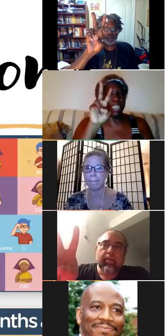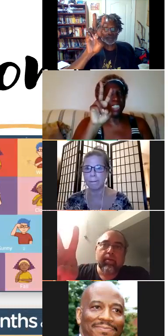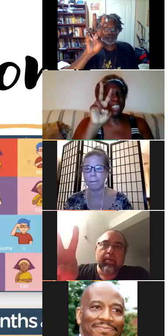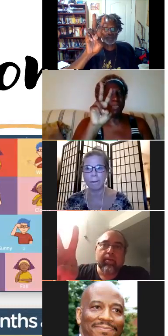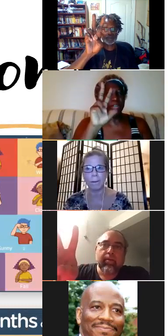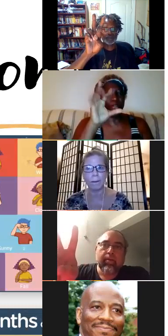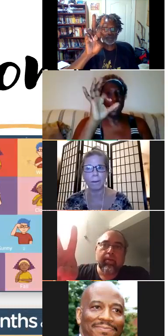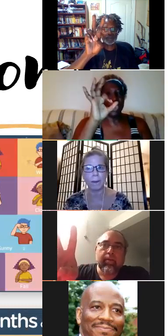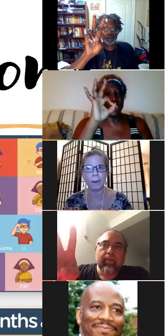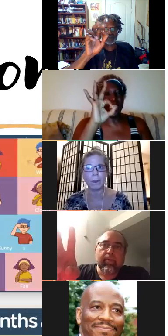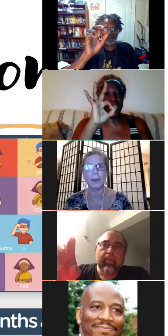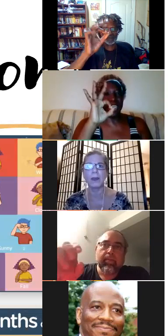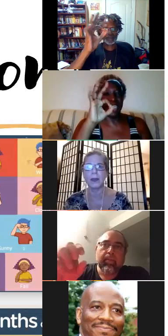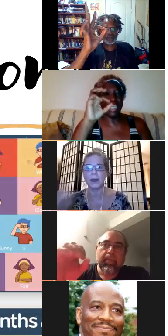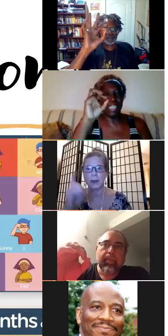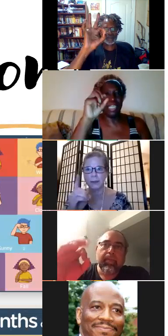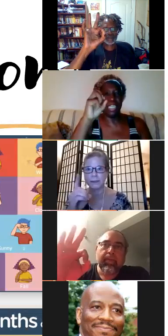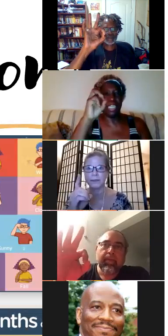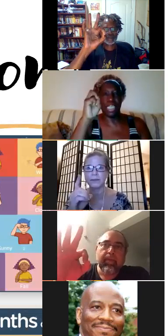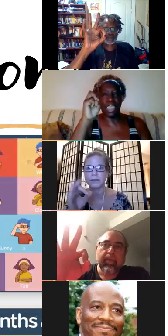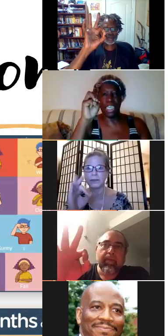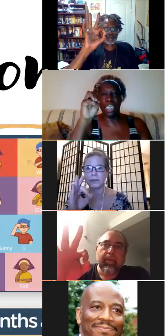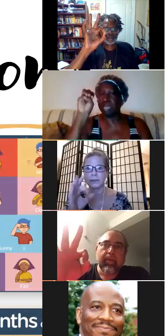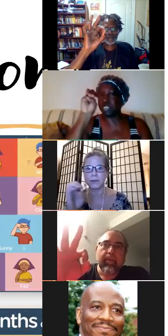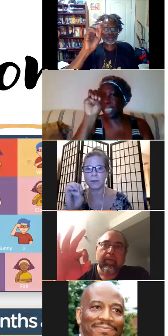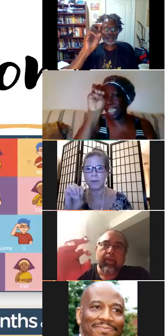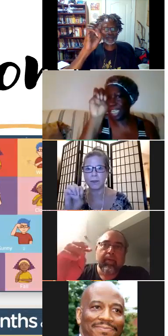And December EC.